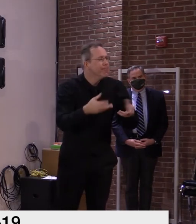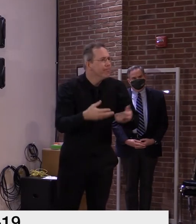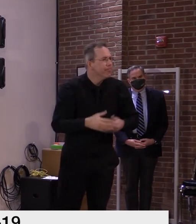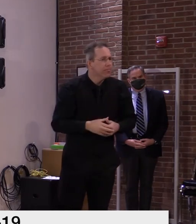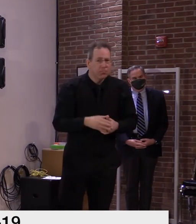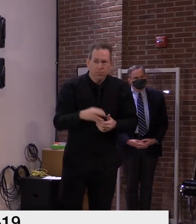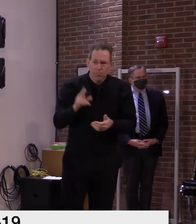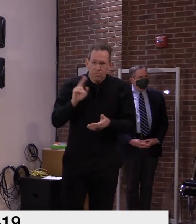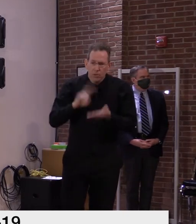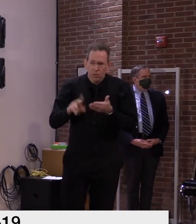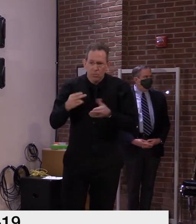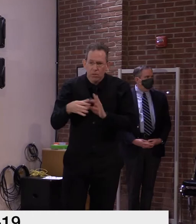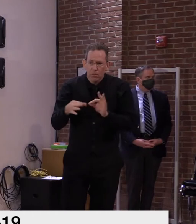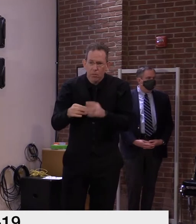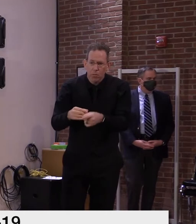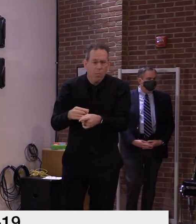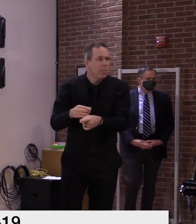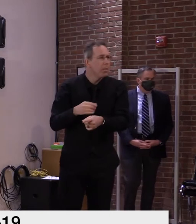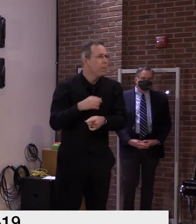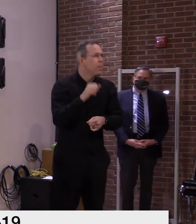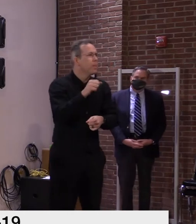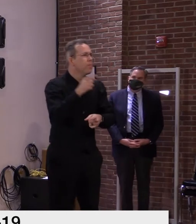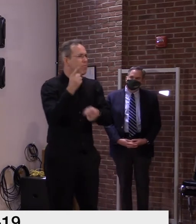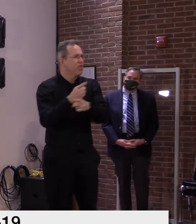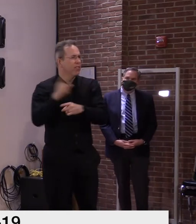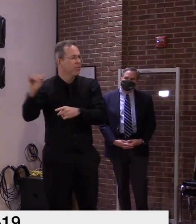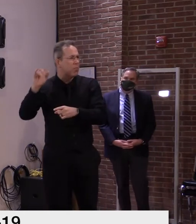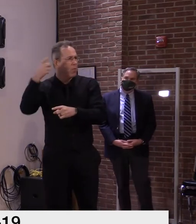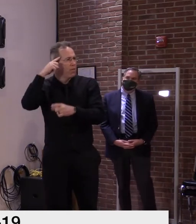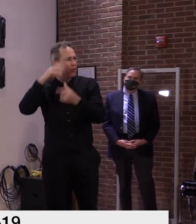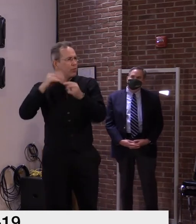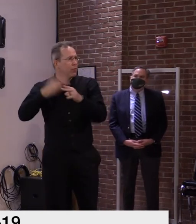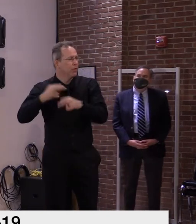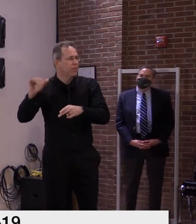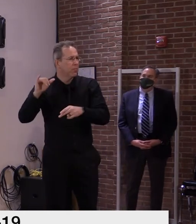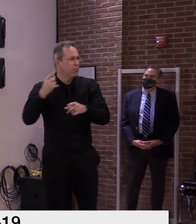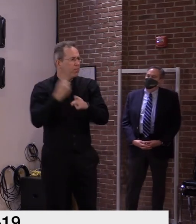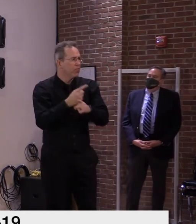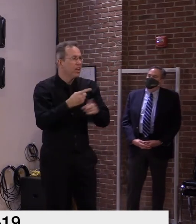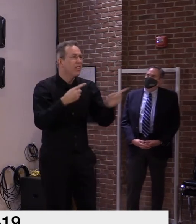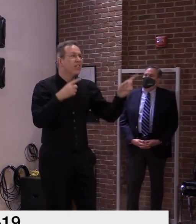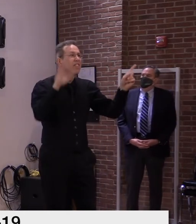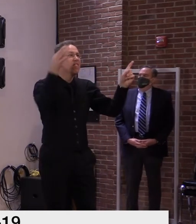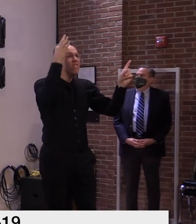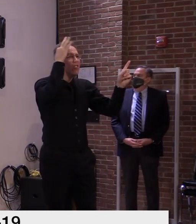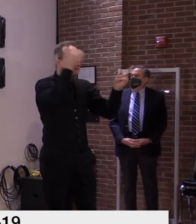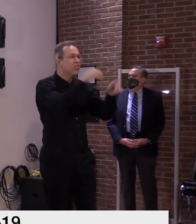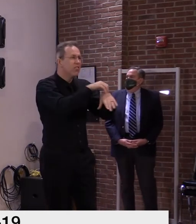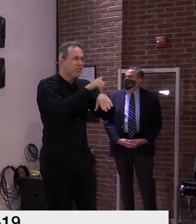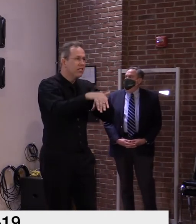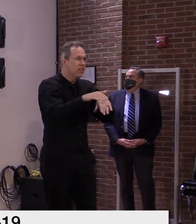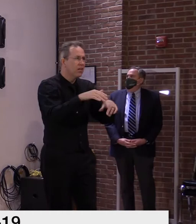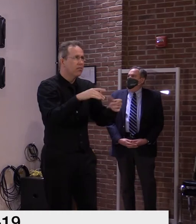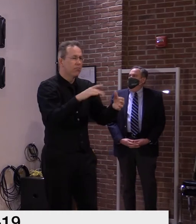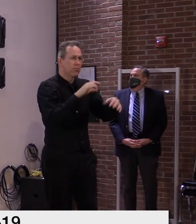Yeah, that's right, Governor. That's a contract between the federal government and the pharmacy,